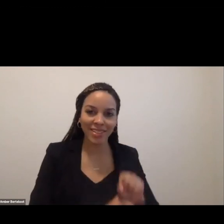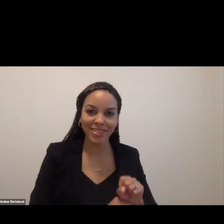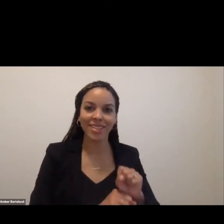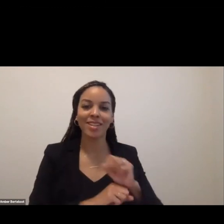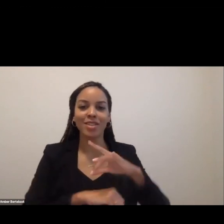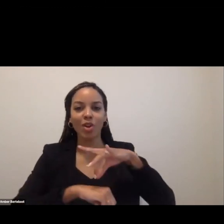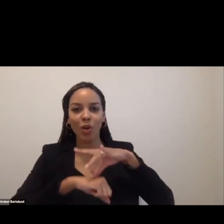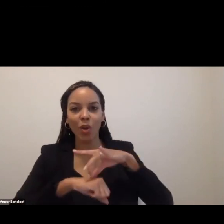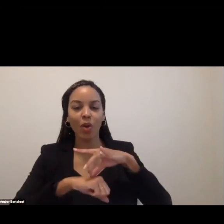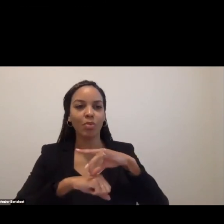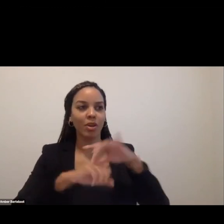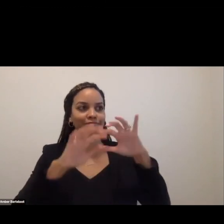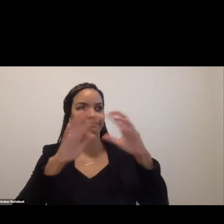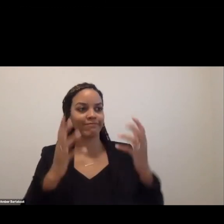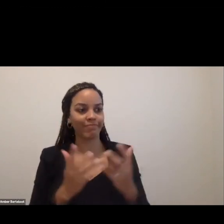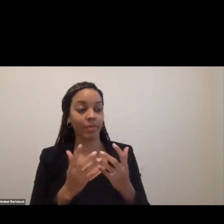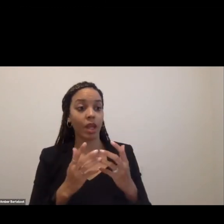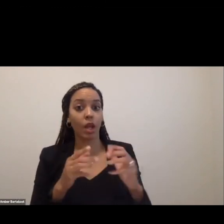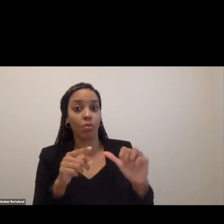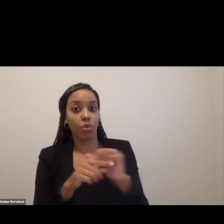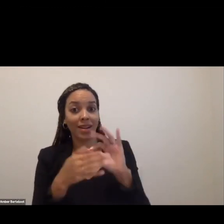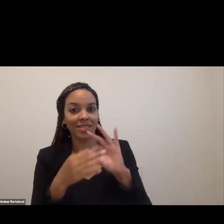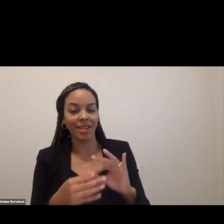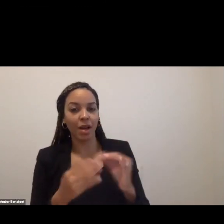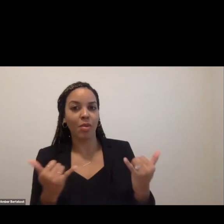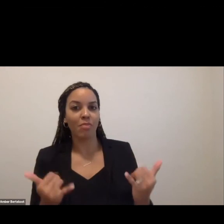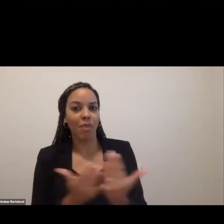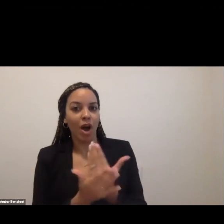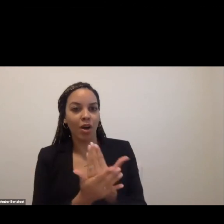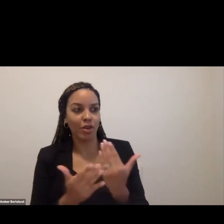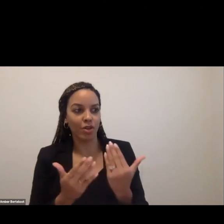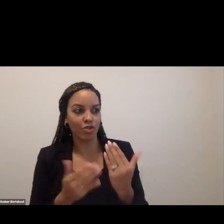of modern art had turned them into something new.